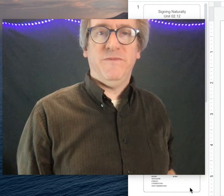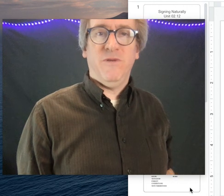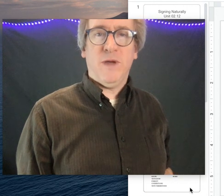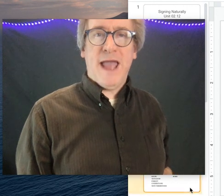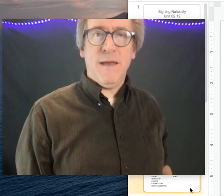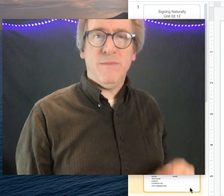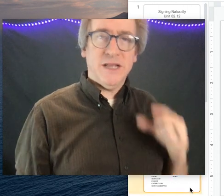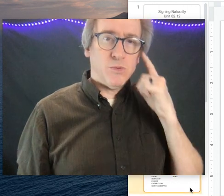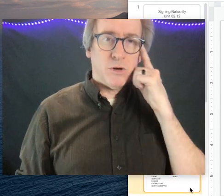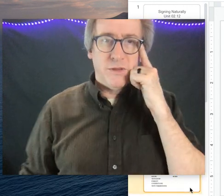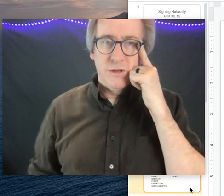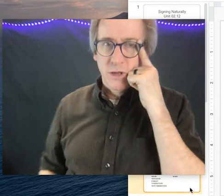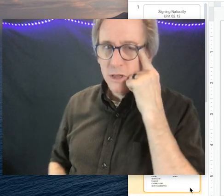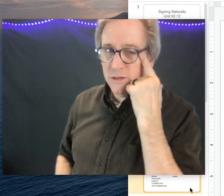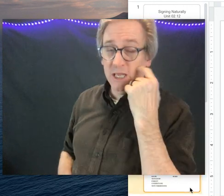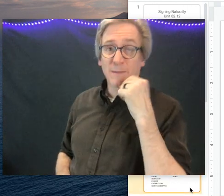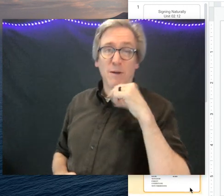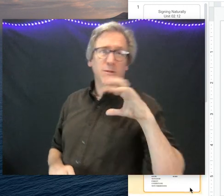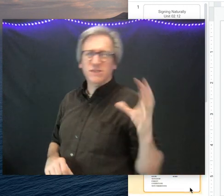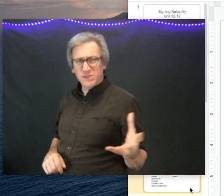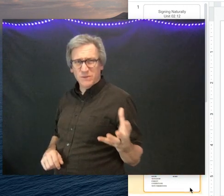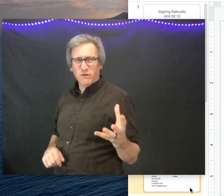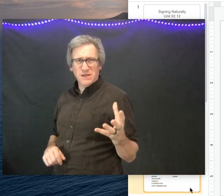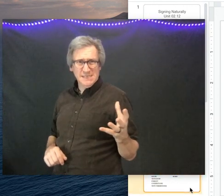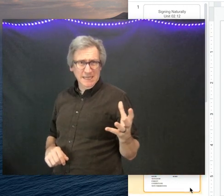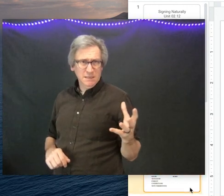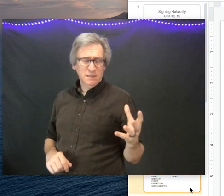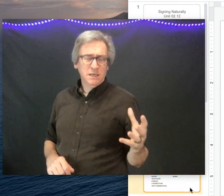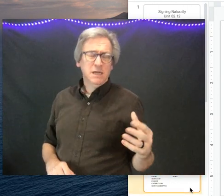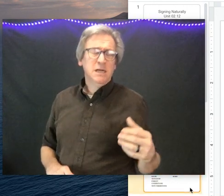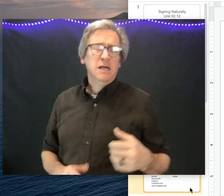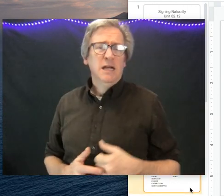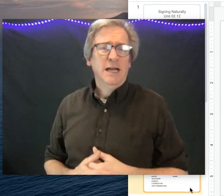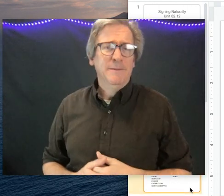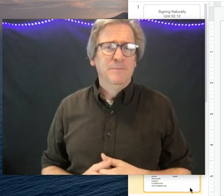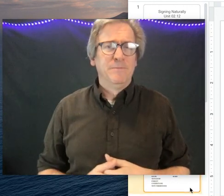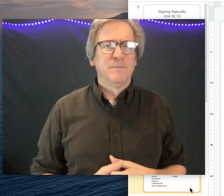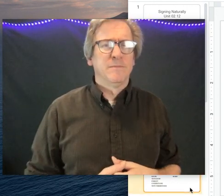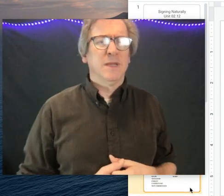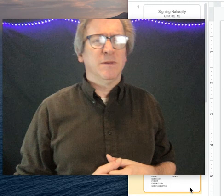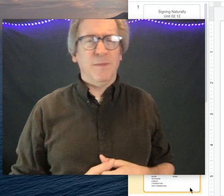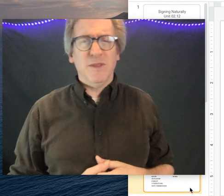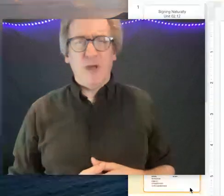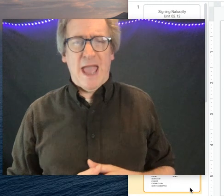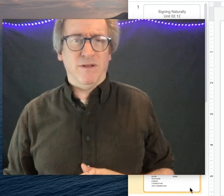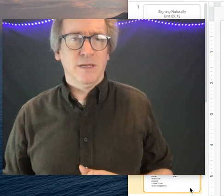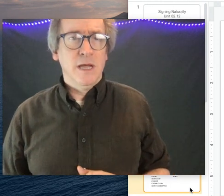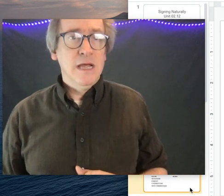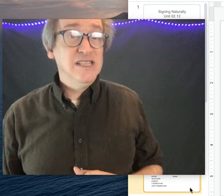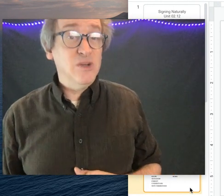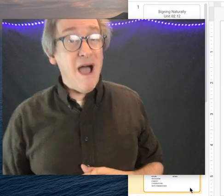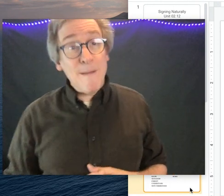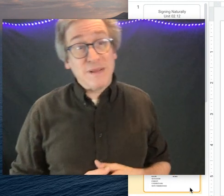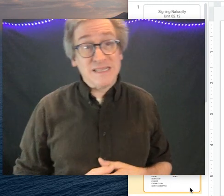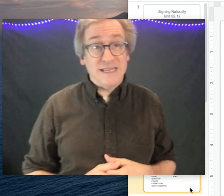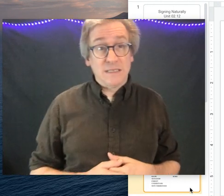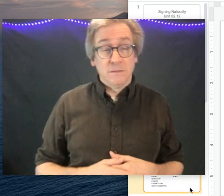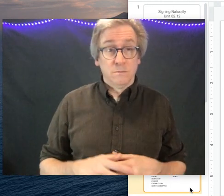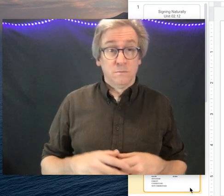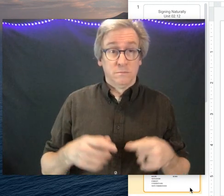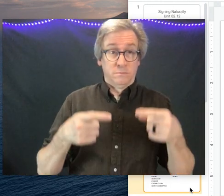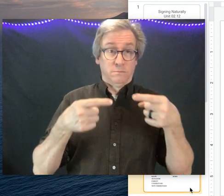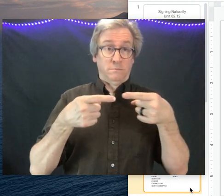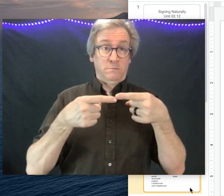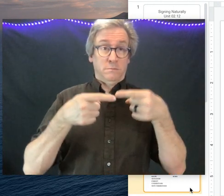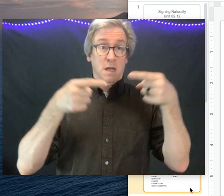There's some vocab that's worth thinking about. Most of these we've already seen. Some of them we haven't. So opposite.